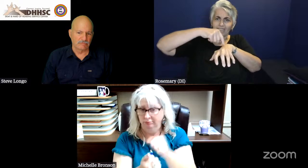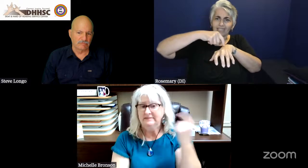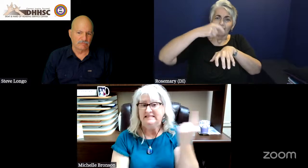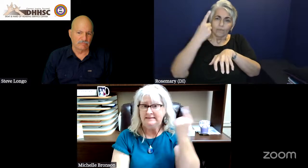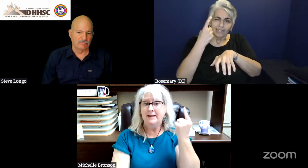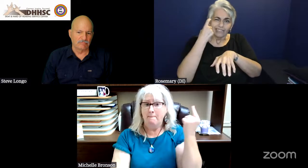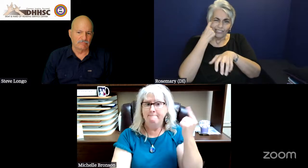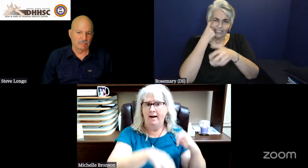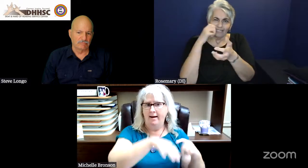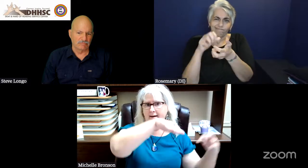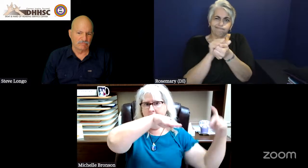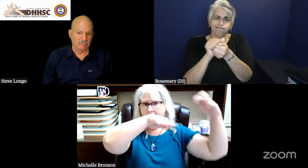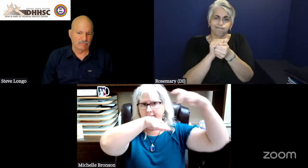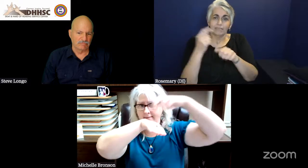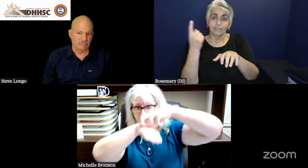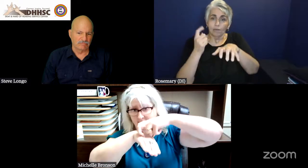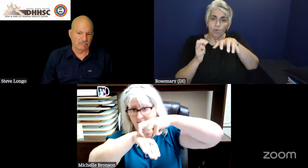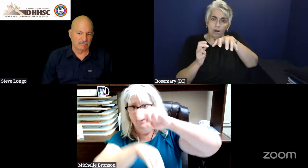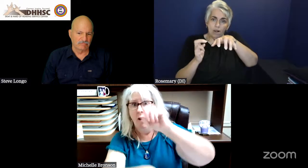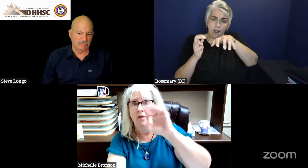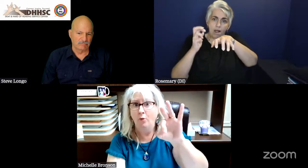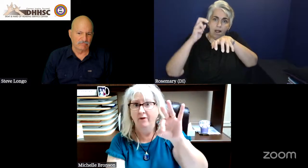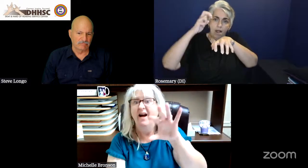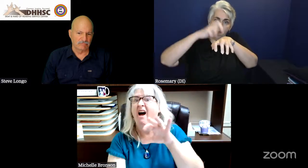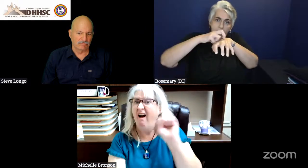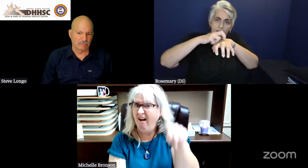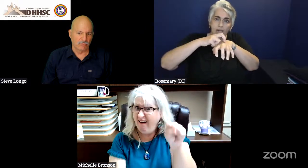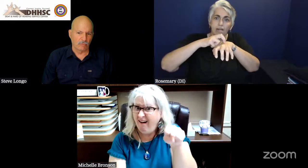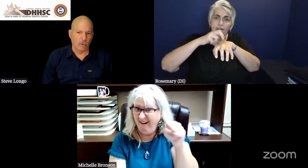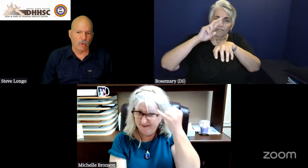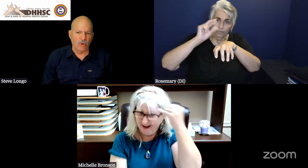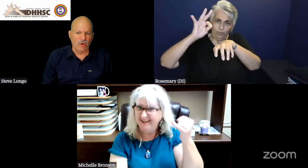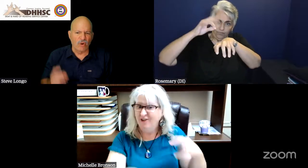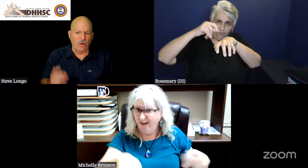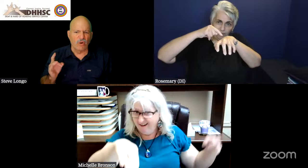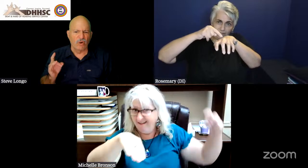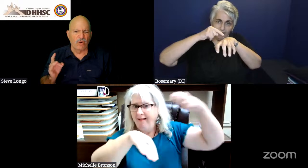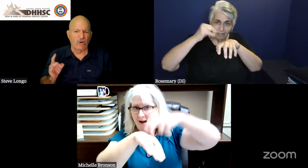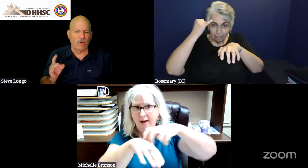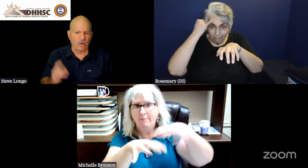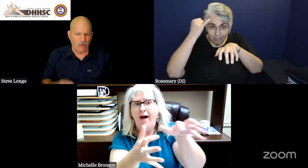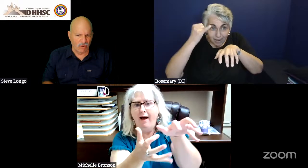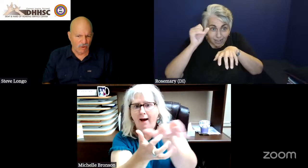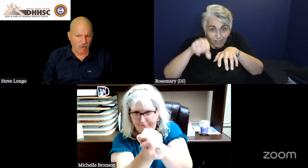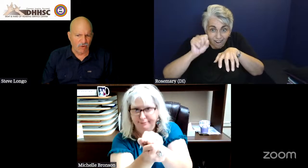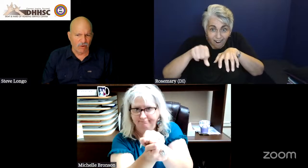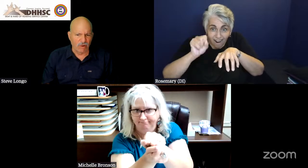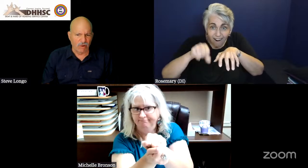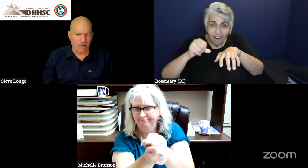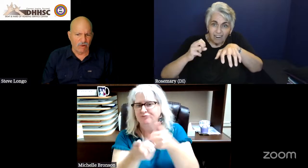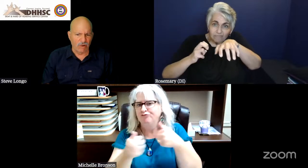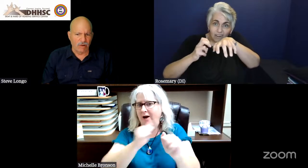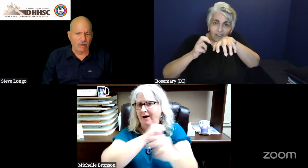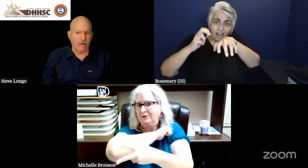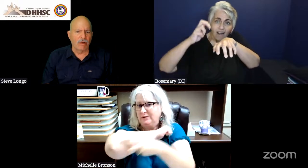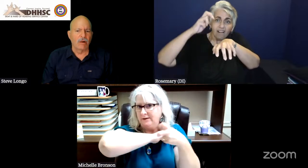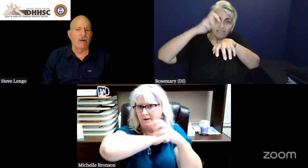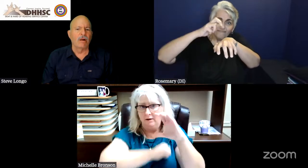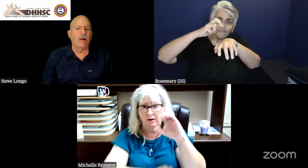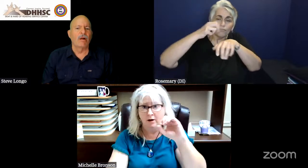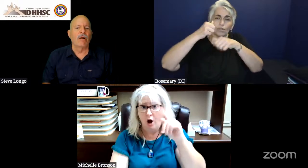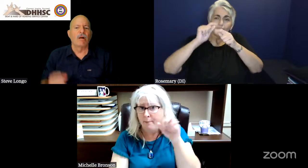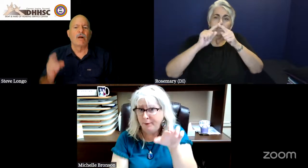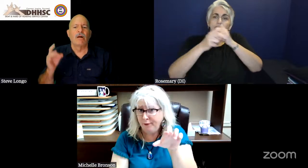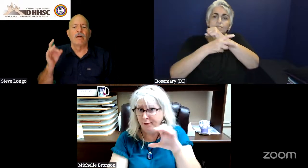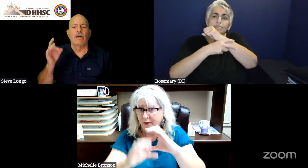there, but one of them was just ruined. Somebody got on the roof. I know, it's amazing. They got